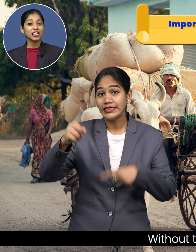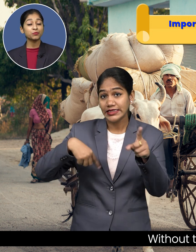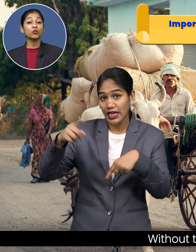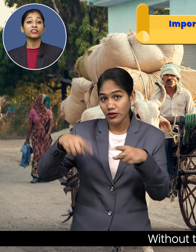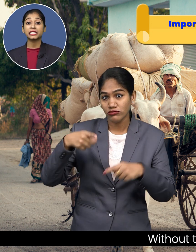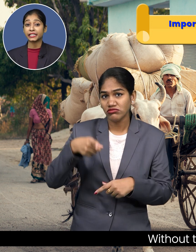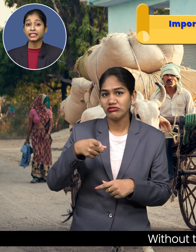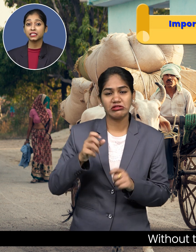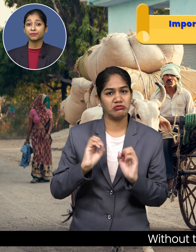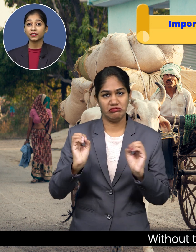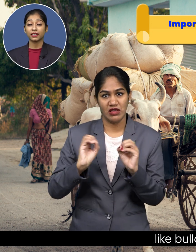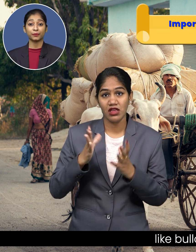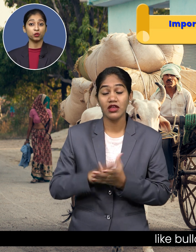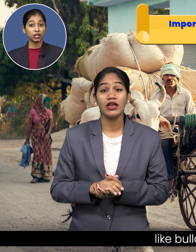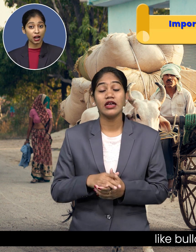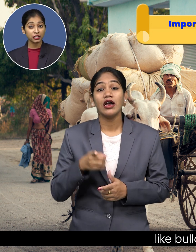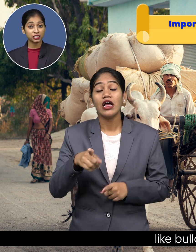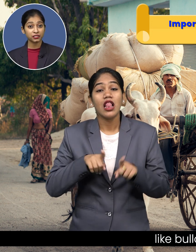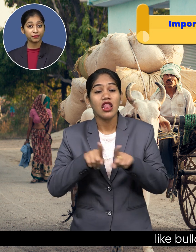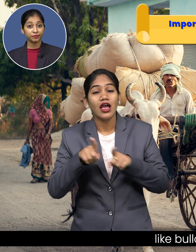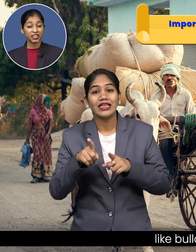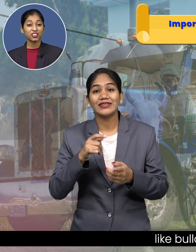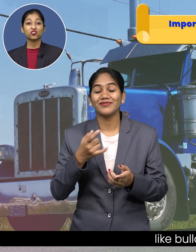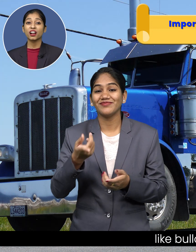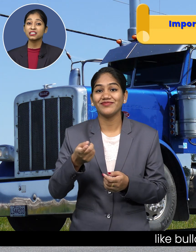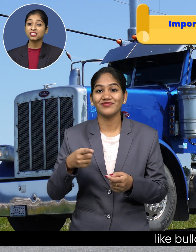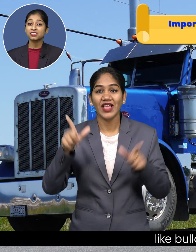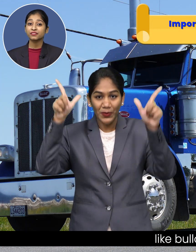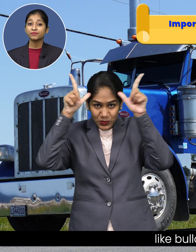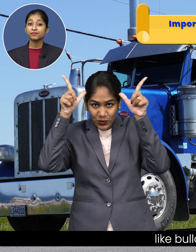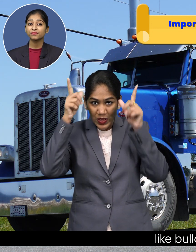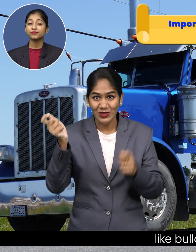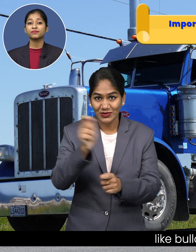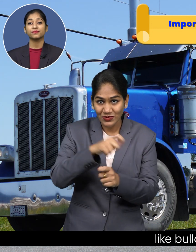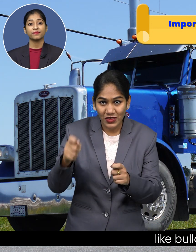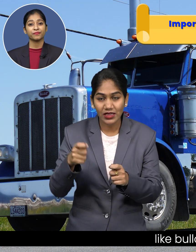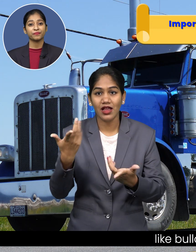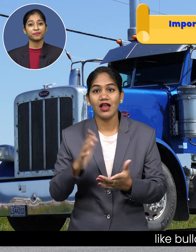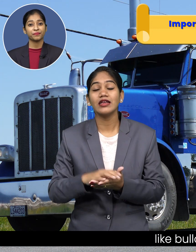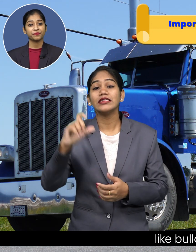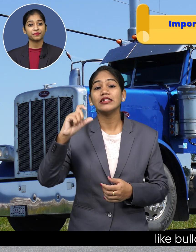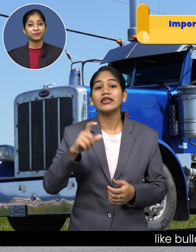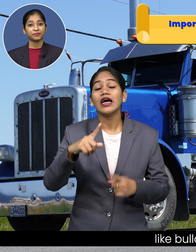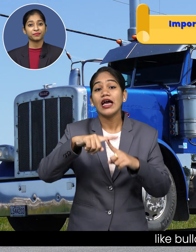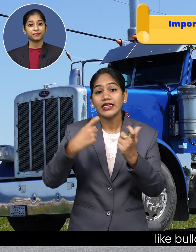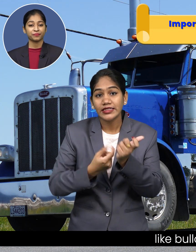Without transport facilities like bullock carts, trucks,